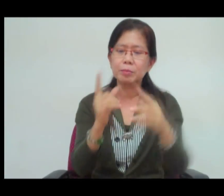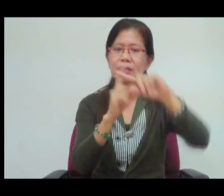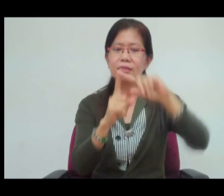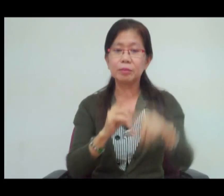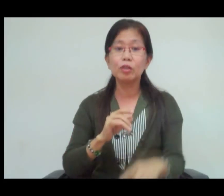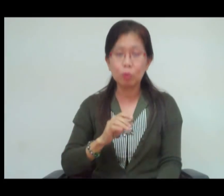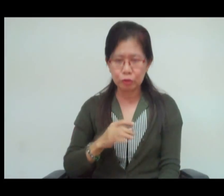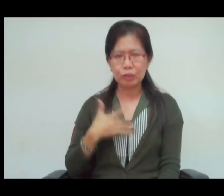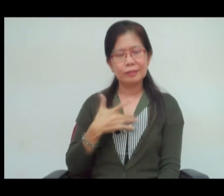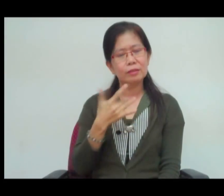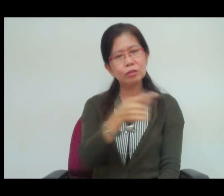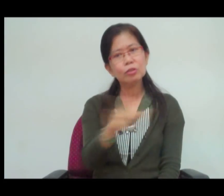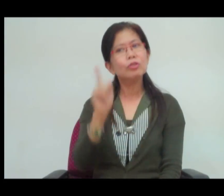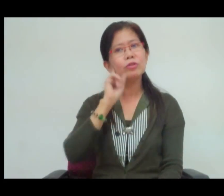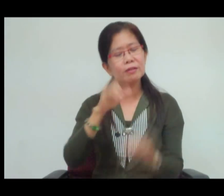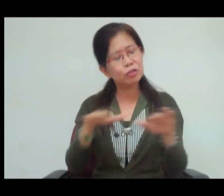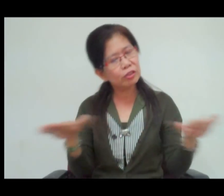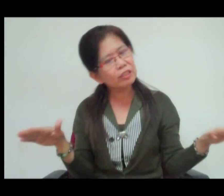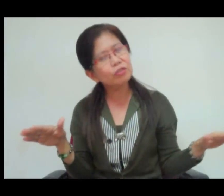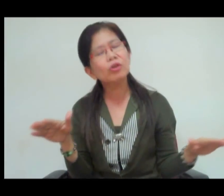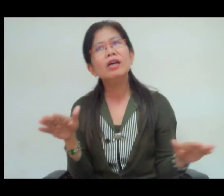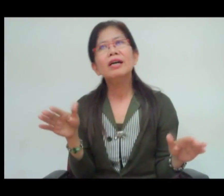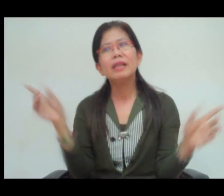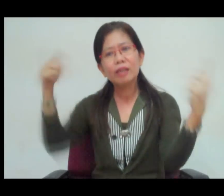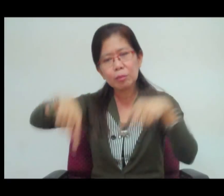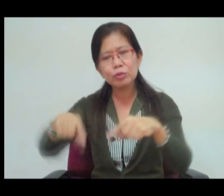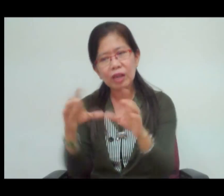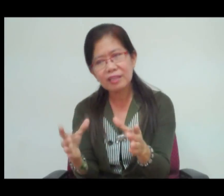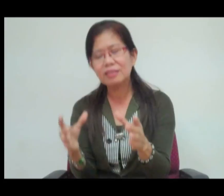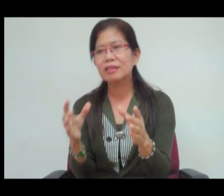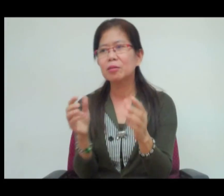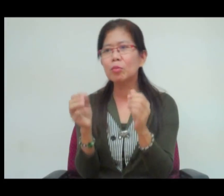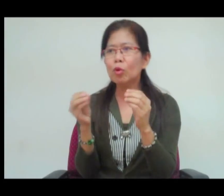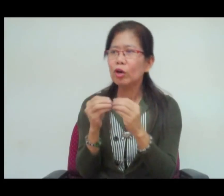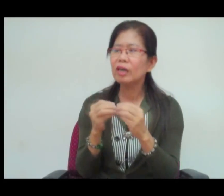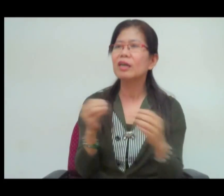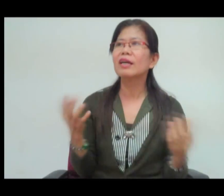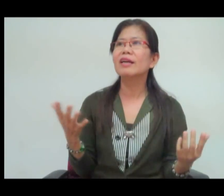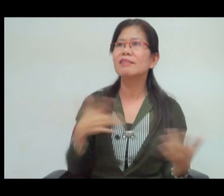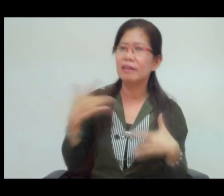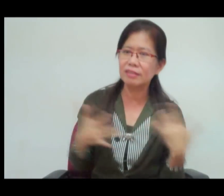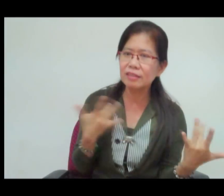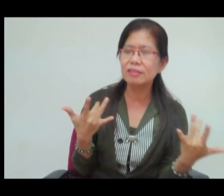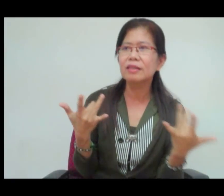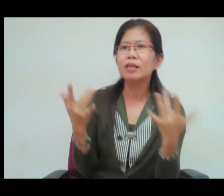positive emotions to deaf children, so they come to class more excited,